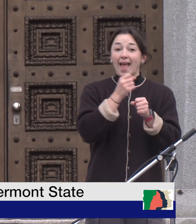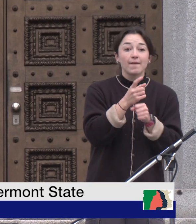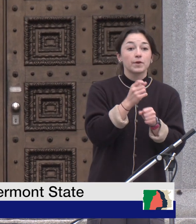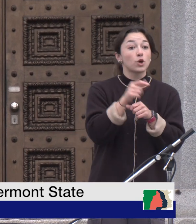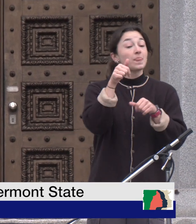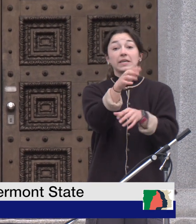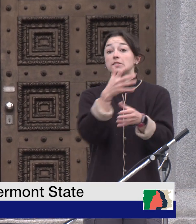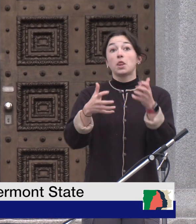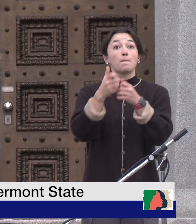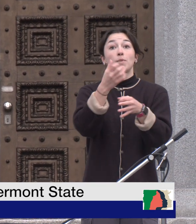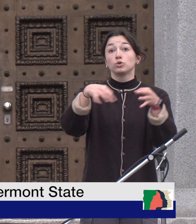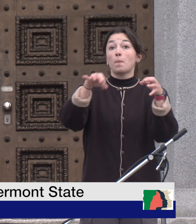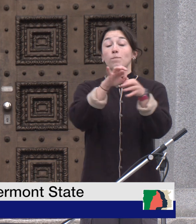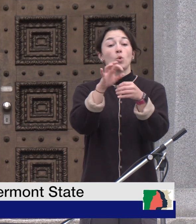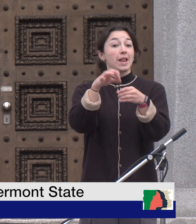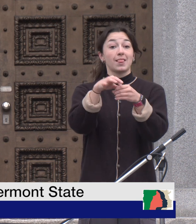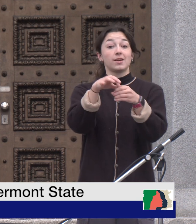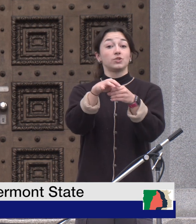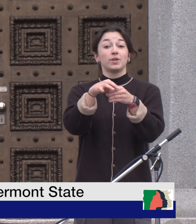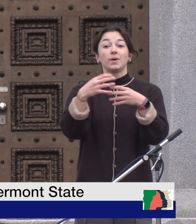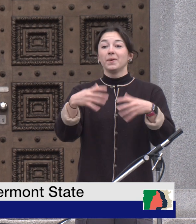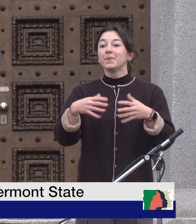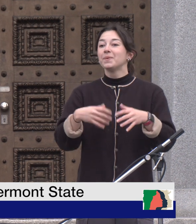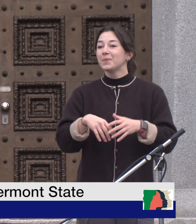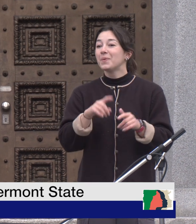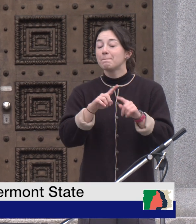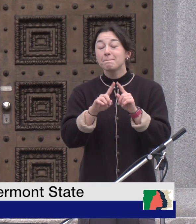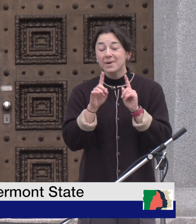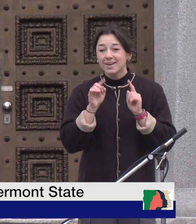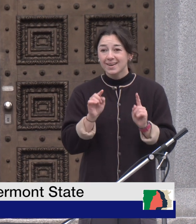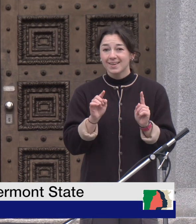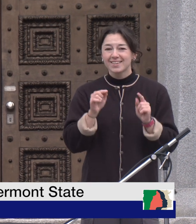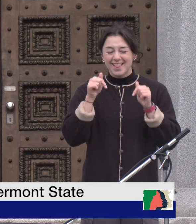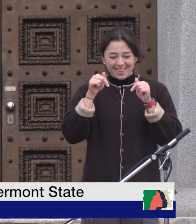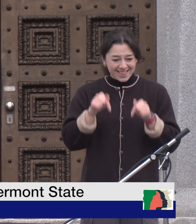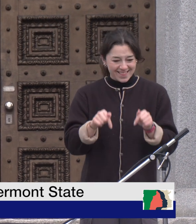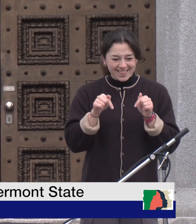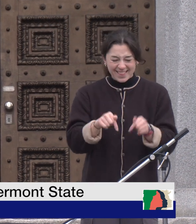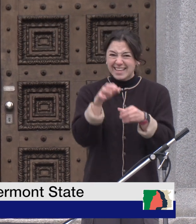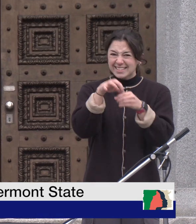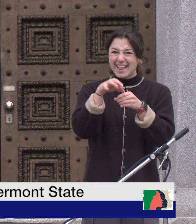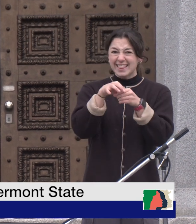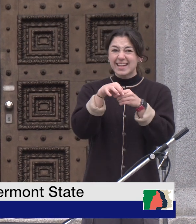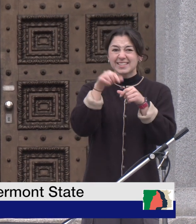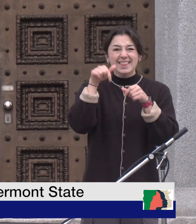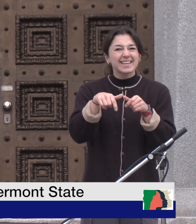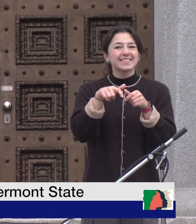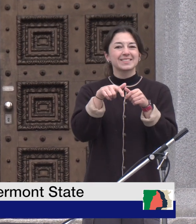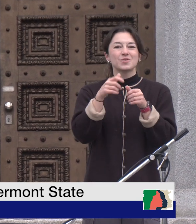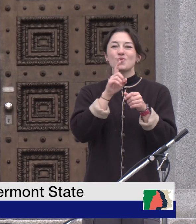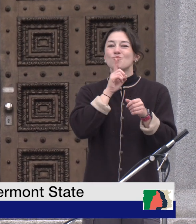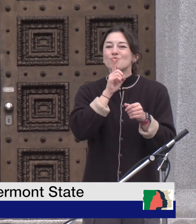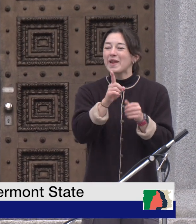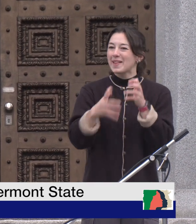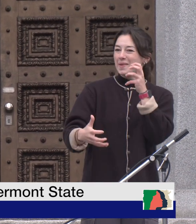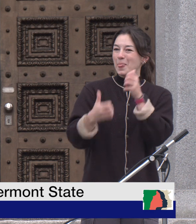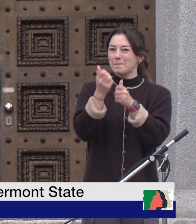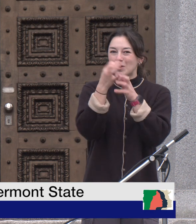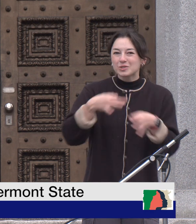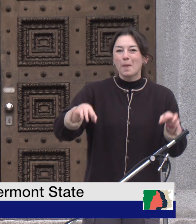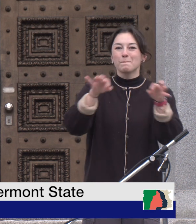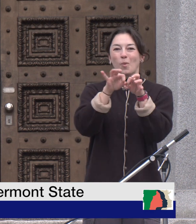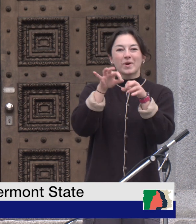election of my lifetime. But this is the most important election of